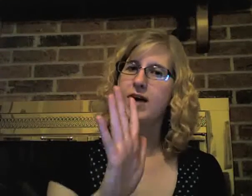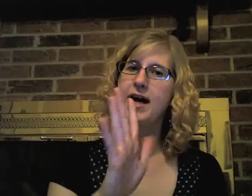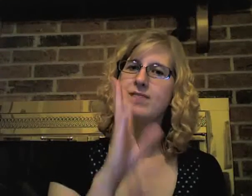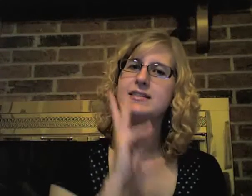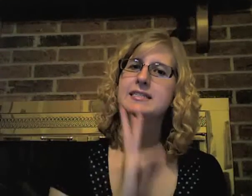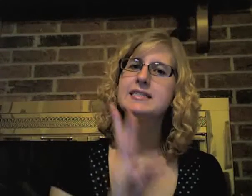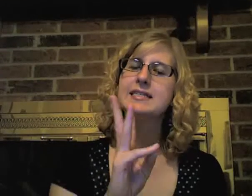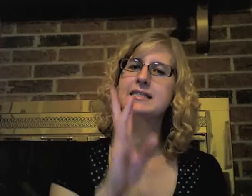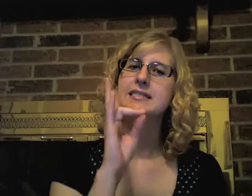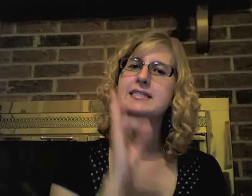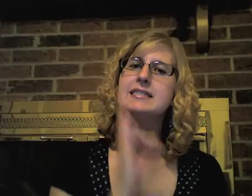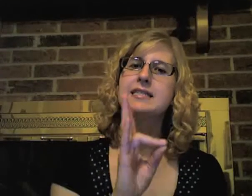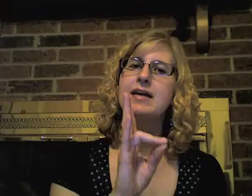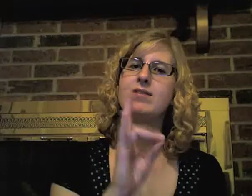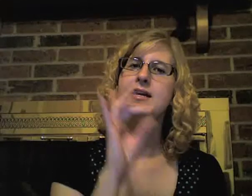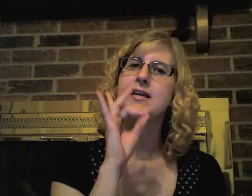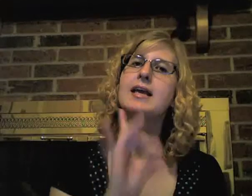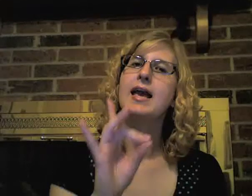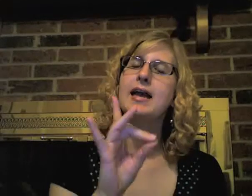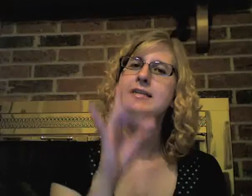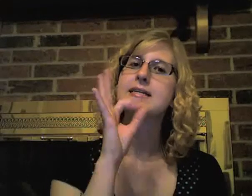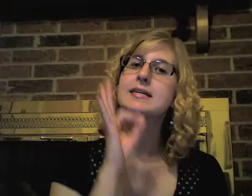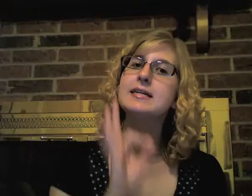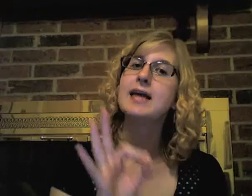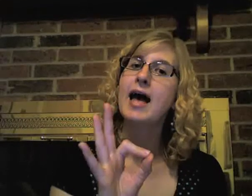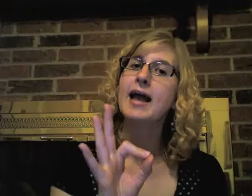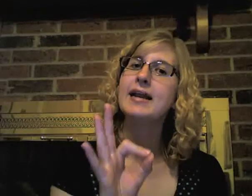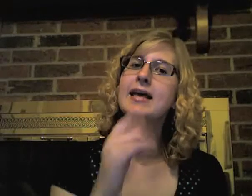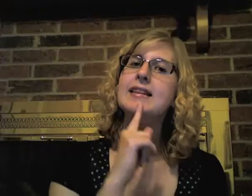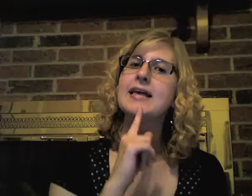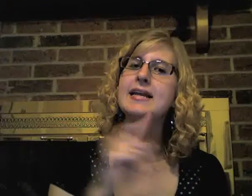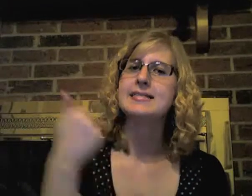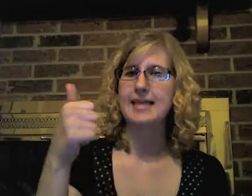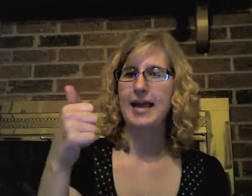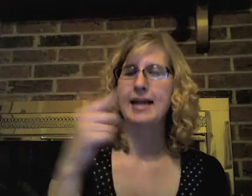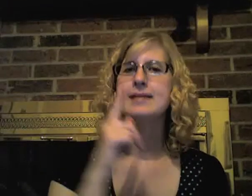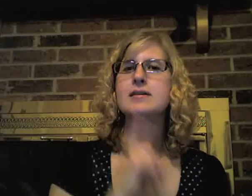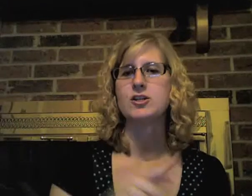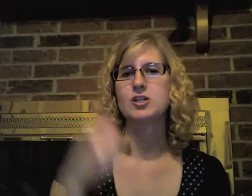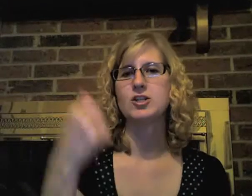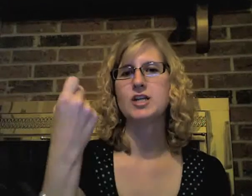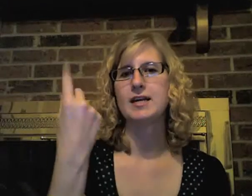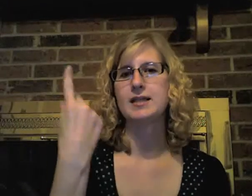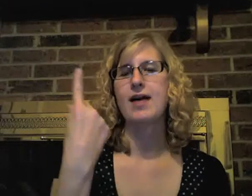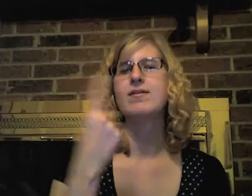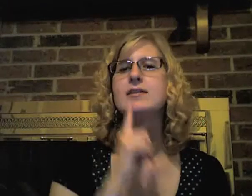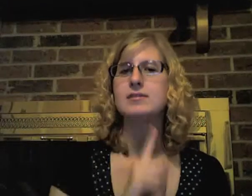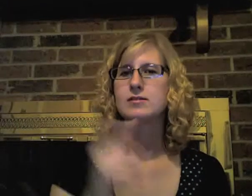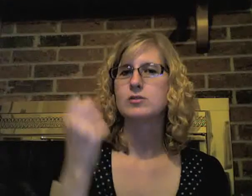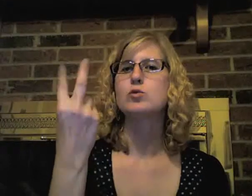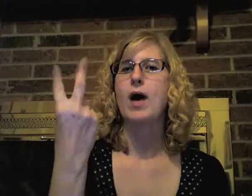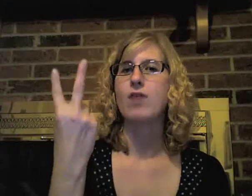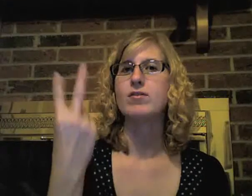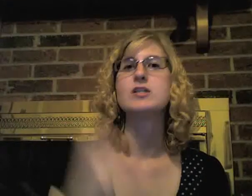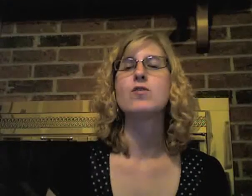7, 8, 9, then 10. Touch the chin. 11, 12, and so forth. Then when you get back up